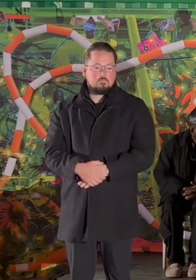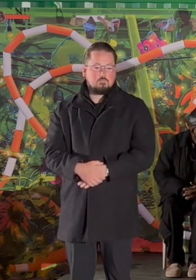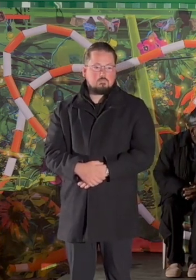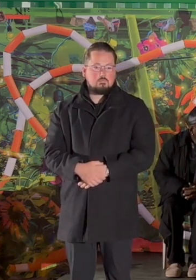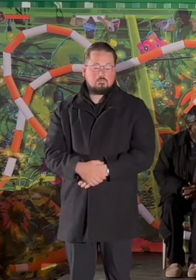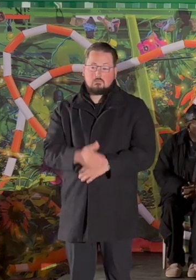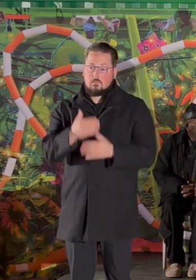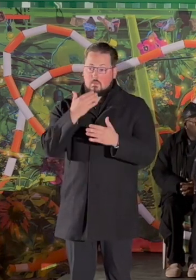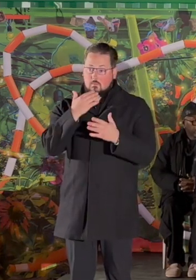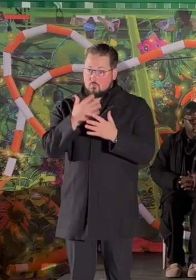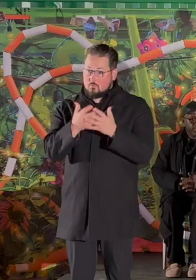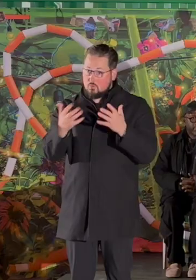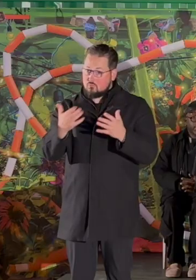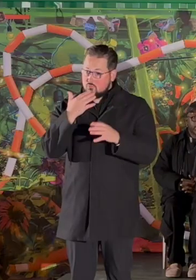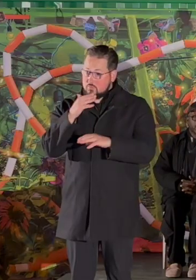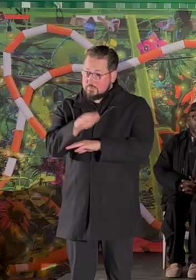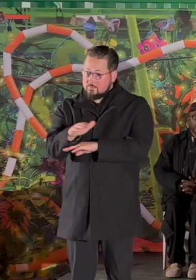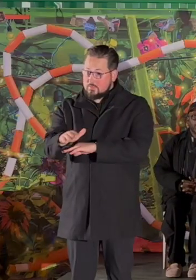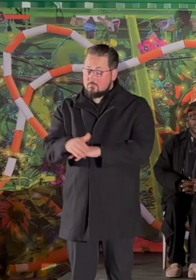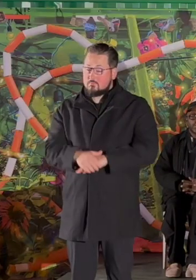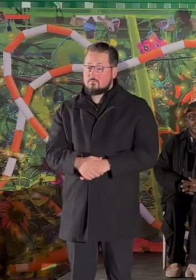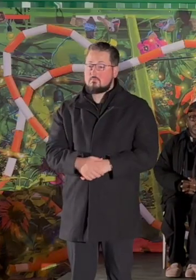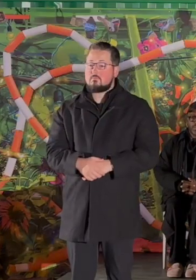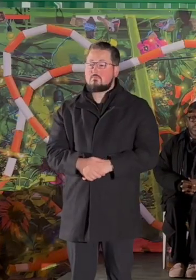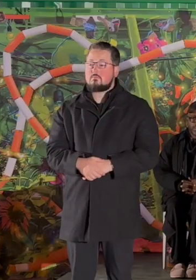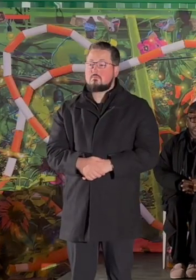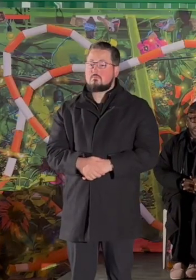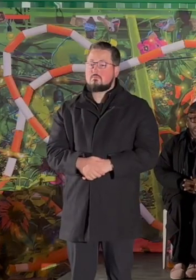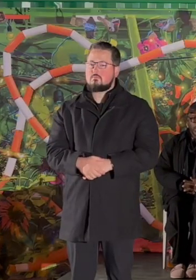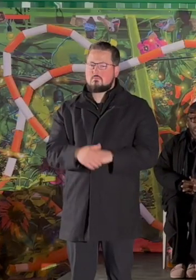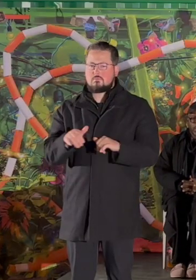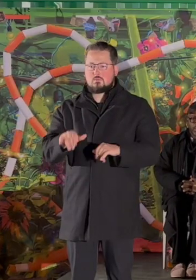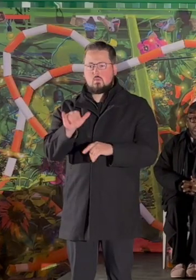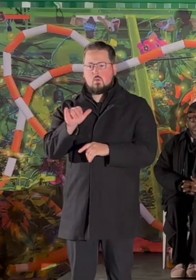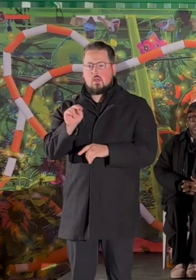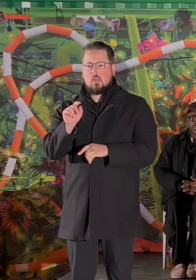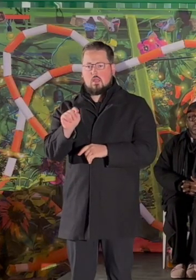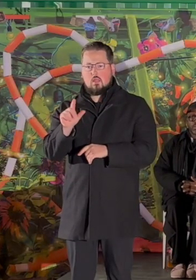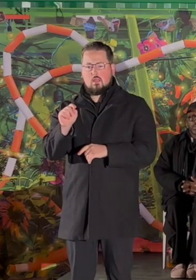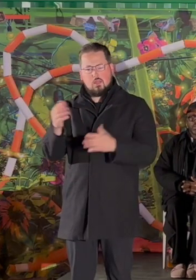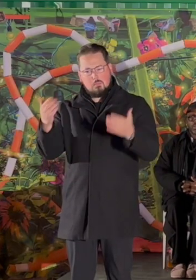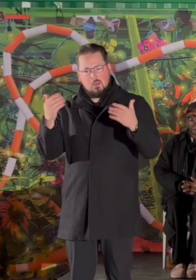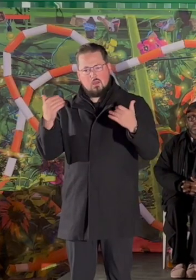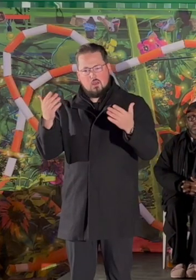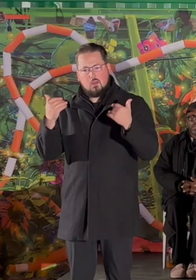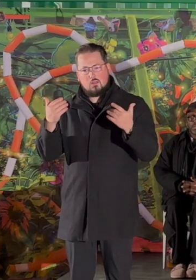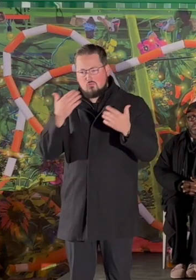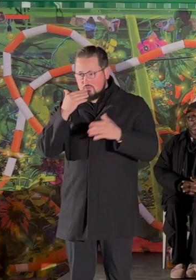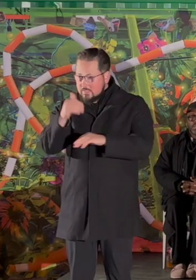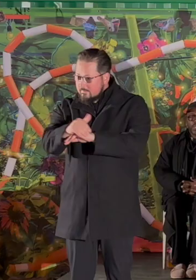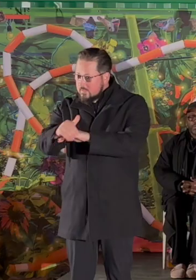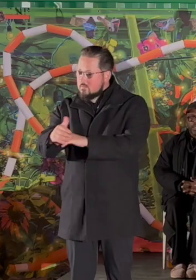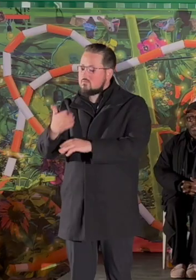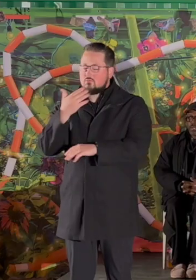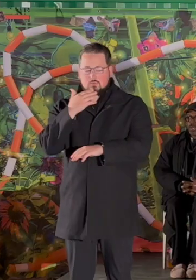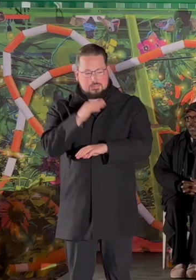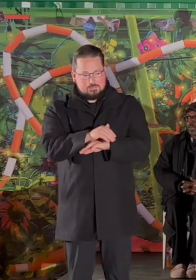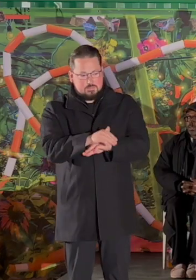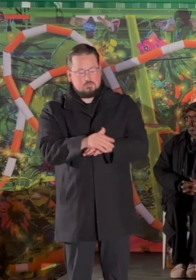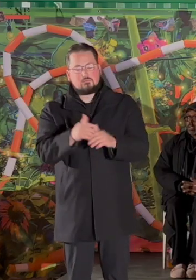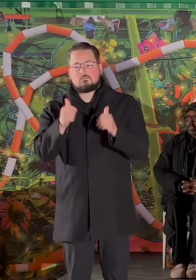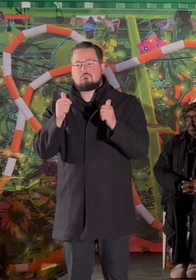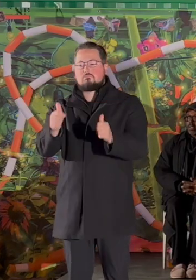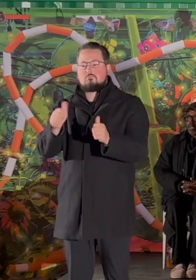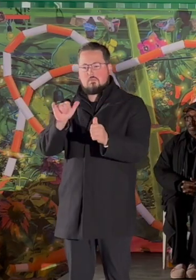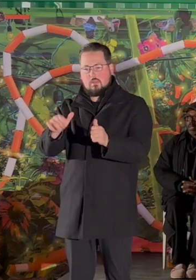Thank you very much. Good evening, everyone. All right, this is the Ynot lot, y'all. Come on. Good evening, everyone. That